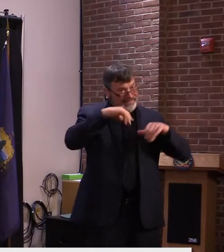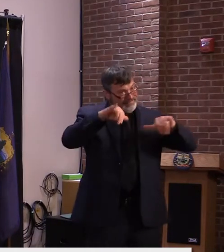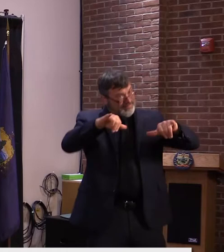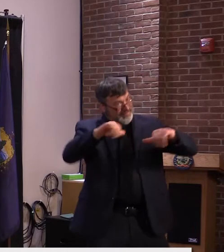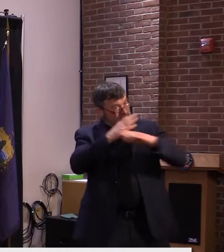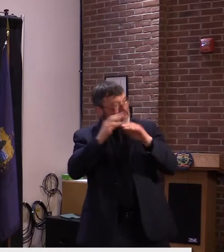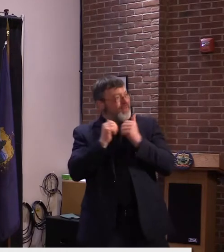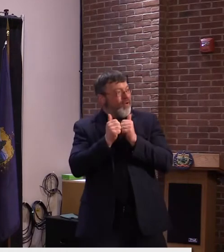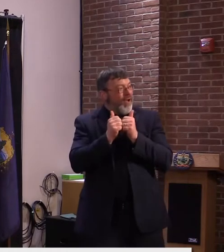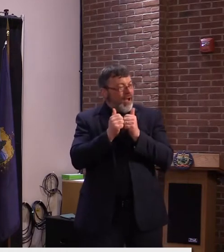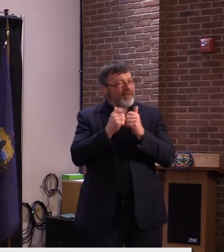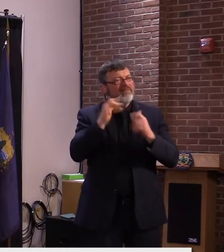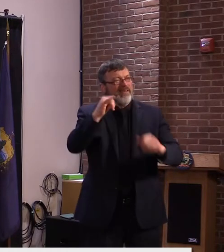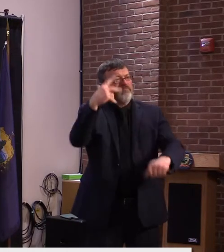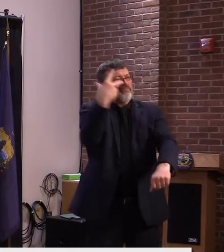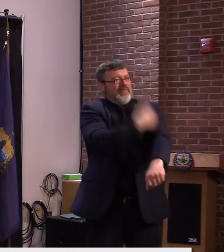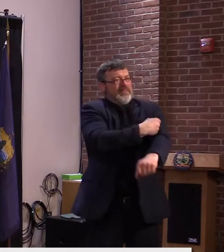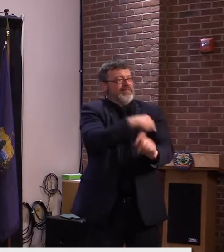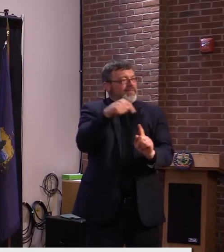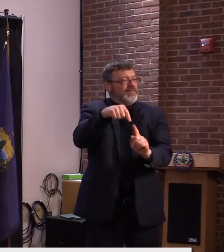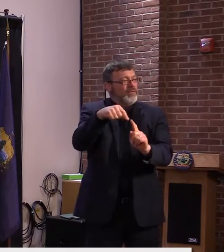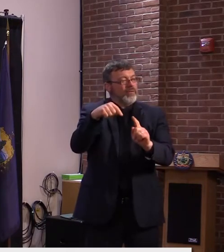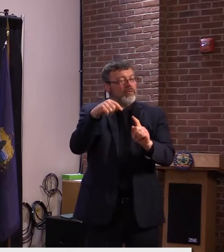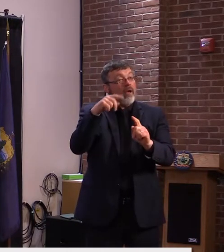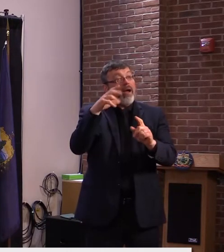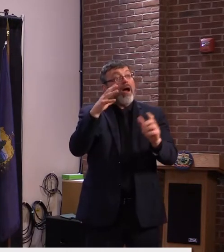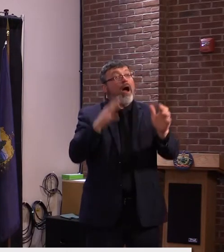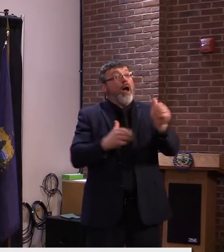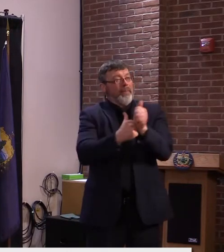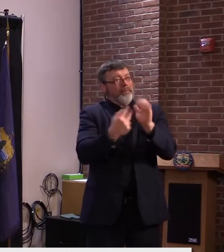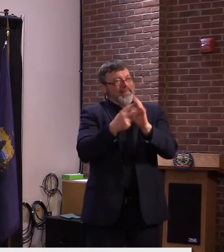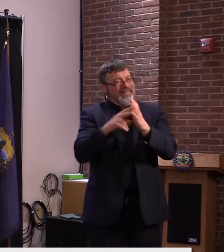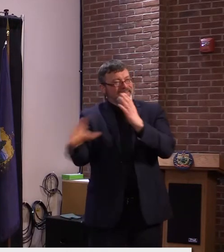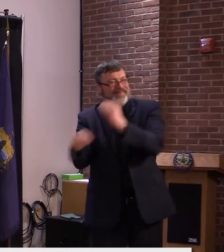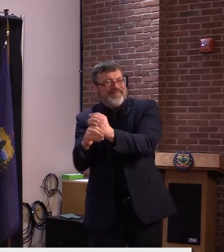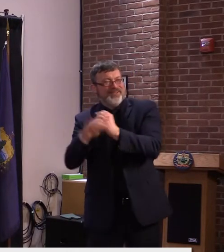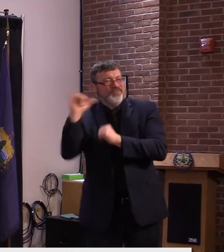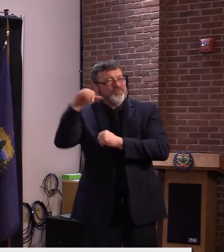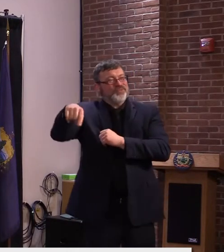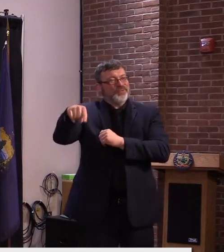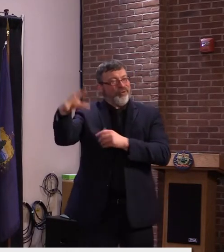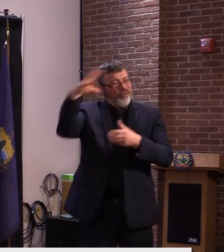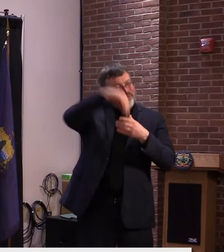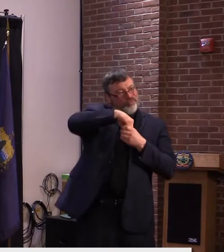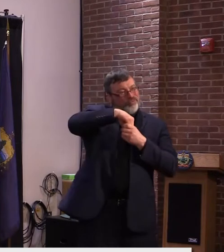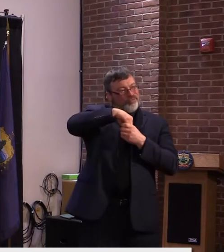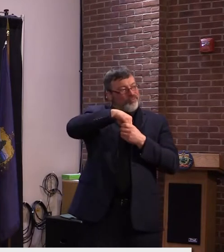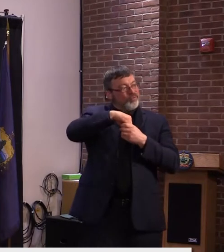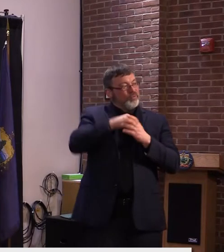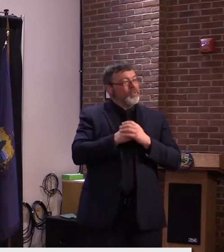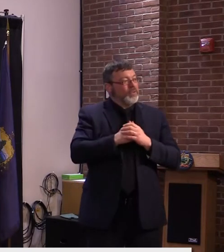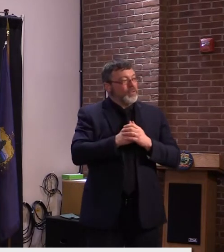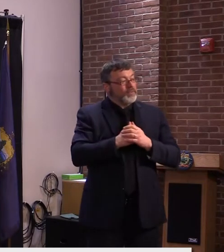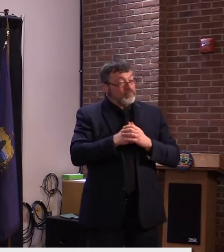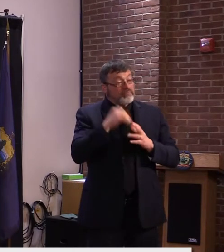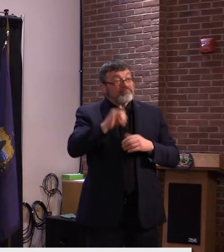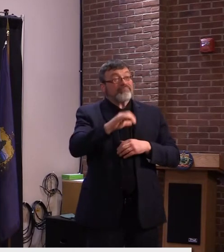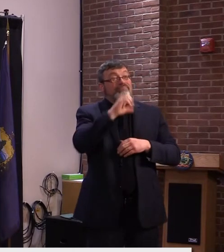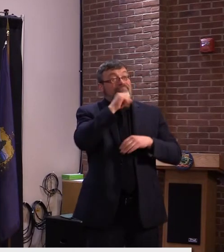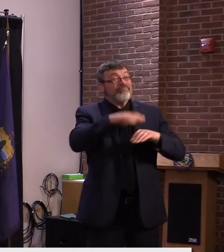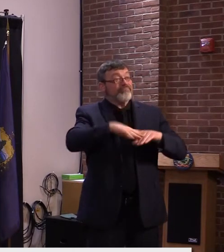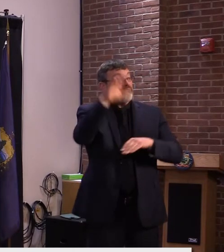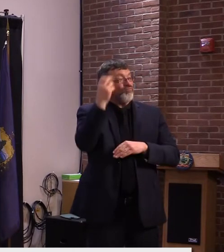means being up to date with your booster shot. For most people 12 and up, that means you need a